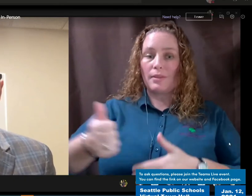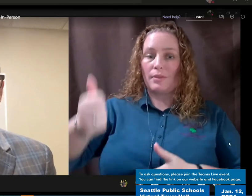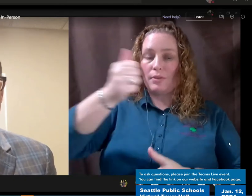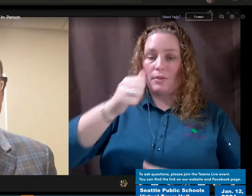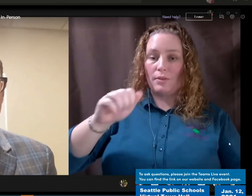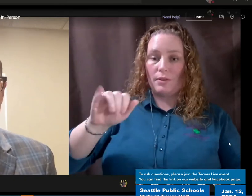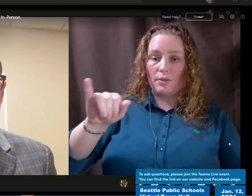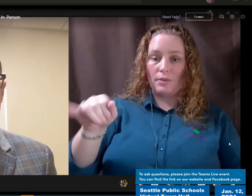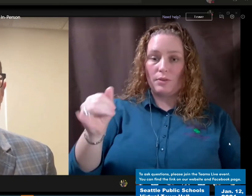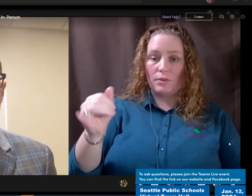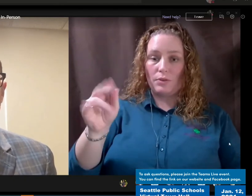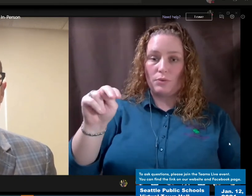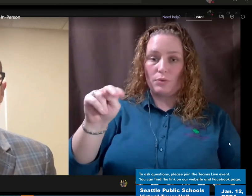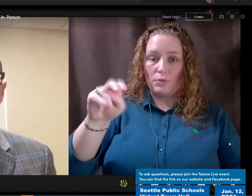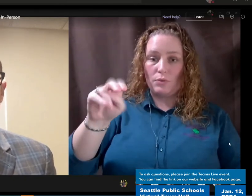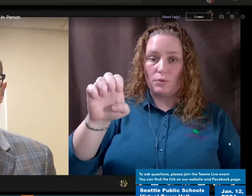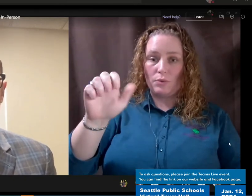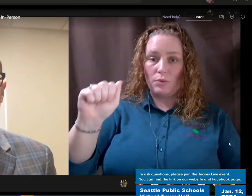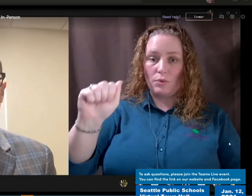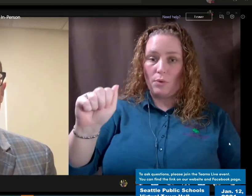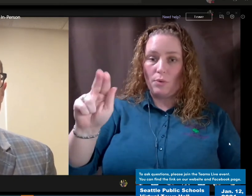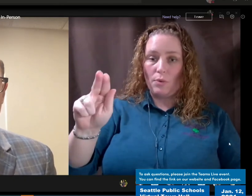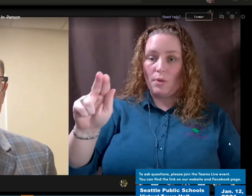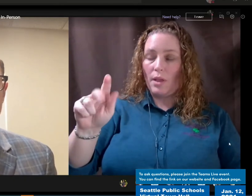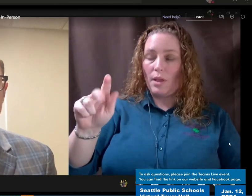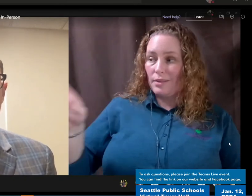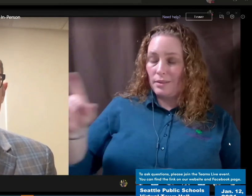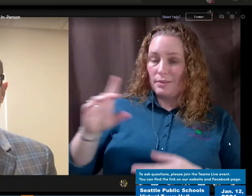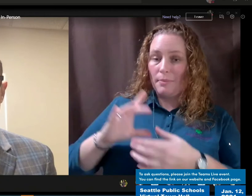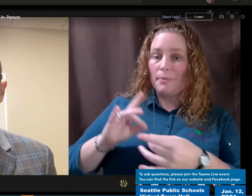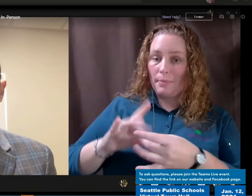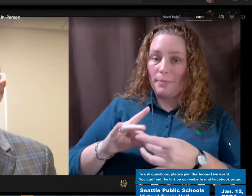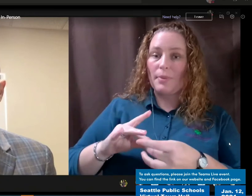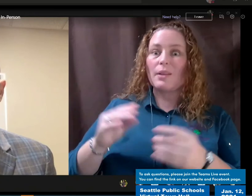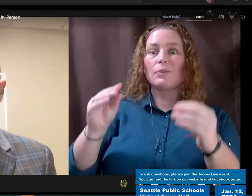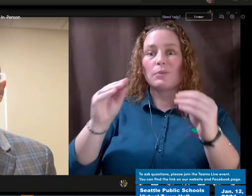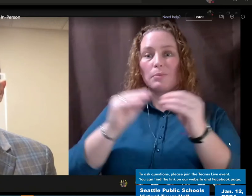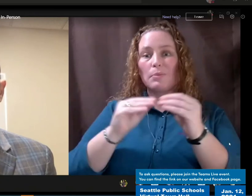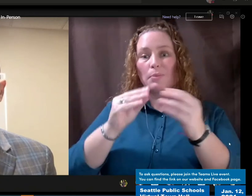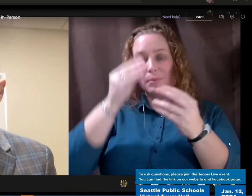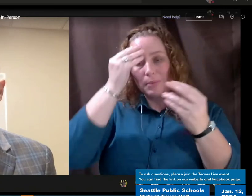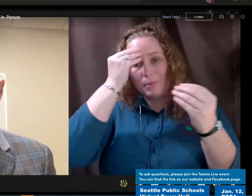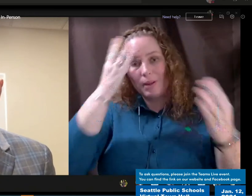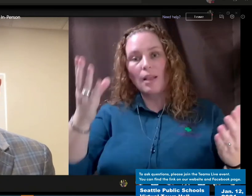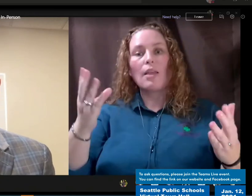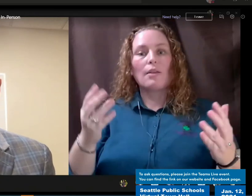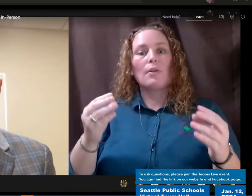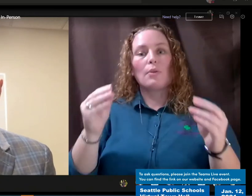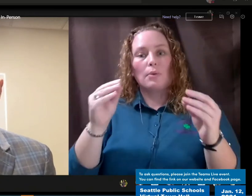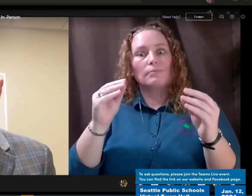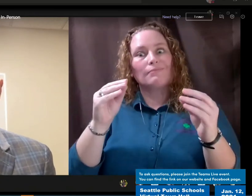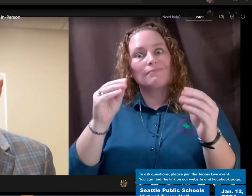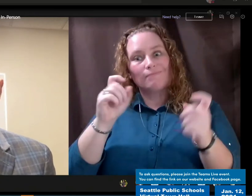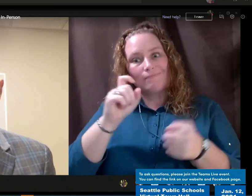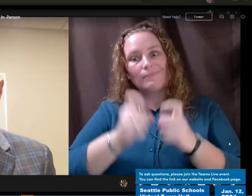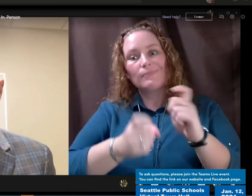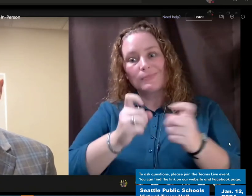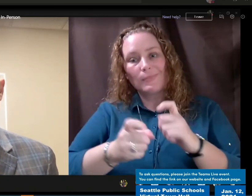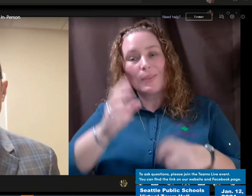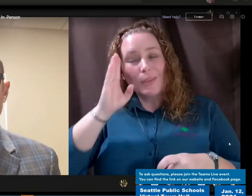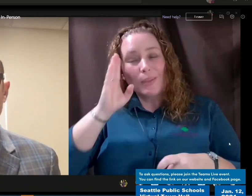more details. Things will change because there will be additional guidance and steps that we'll have to do to